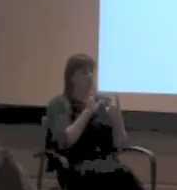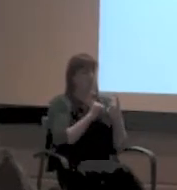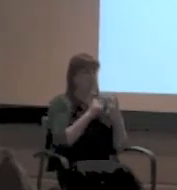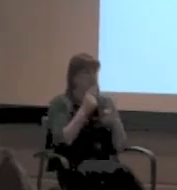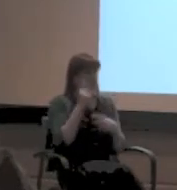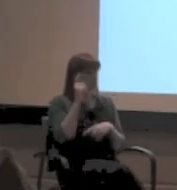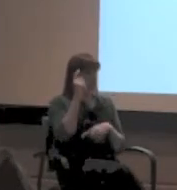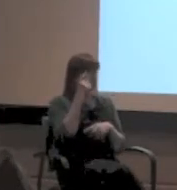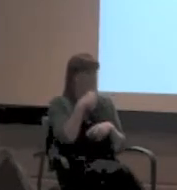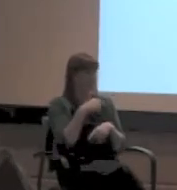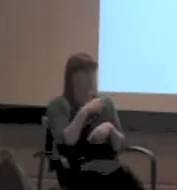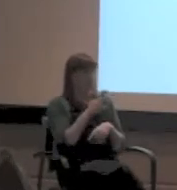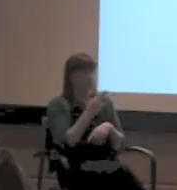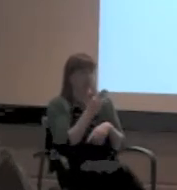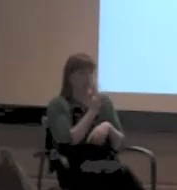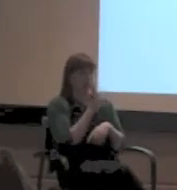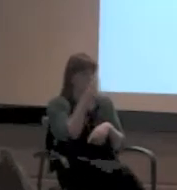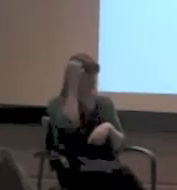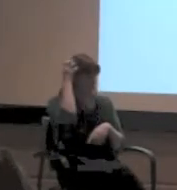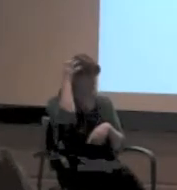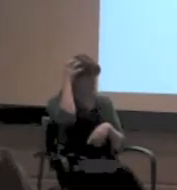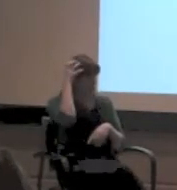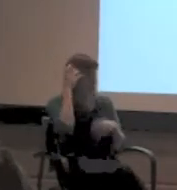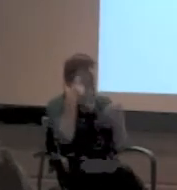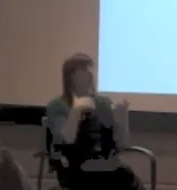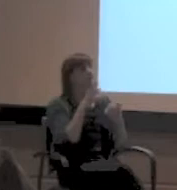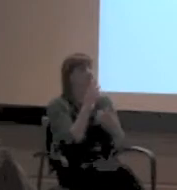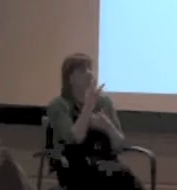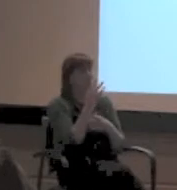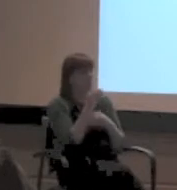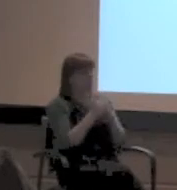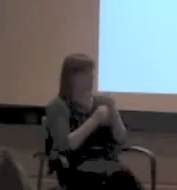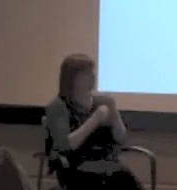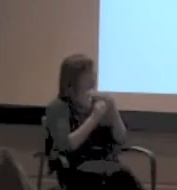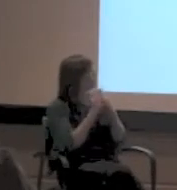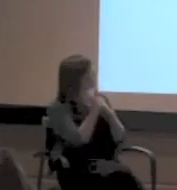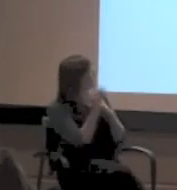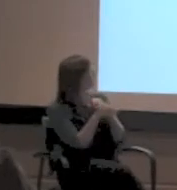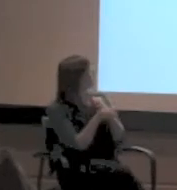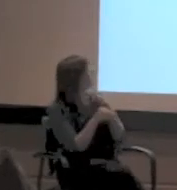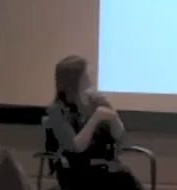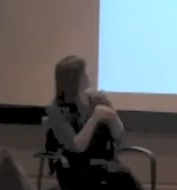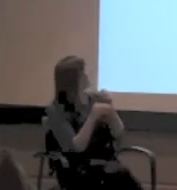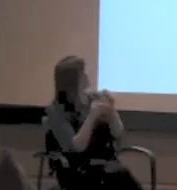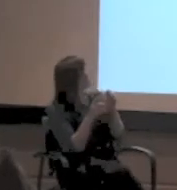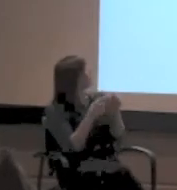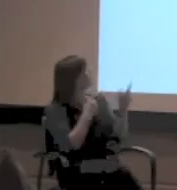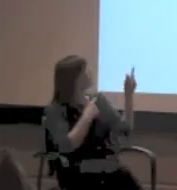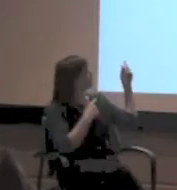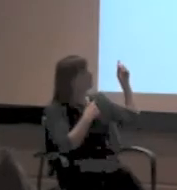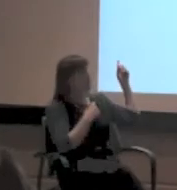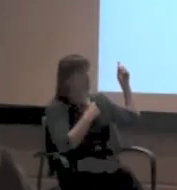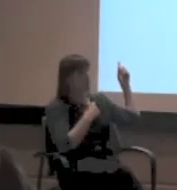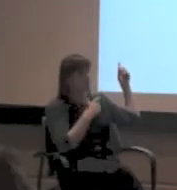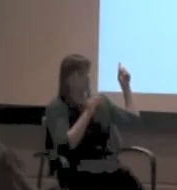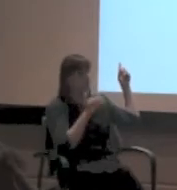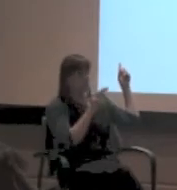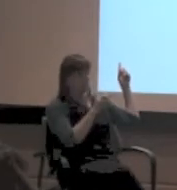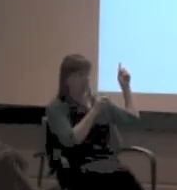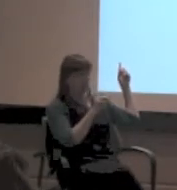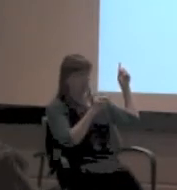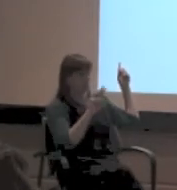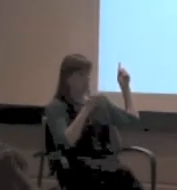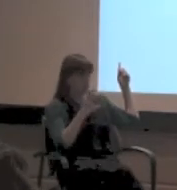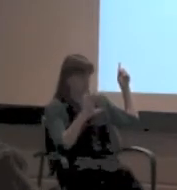hydrocephalus, 16% of all hydrocephalus in North America is from myelomeningocele spina bifida. So it's a